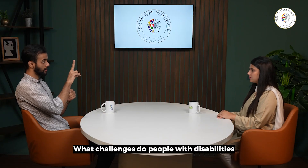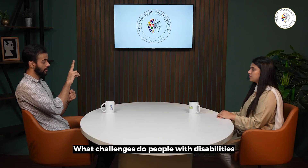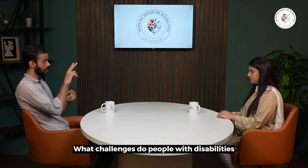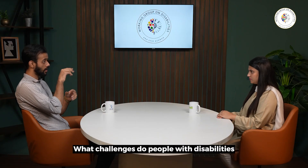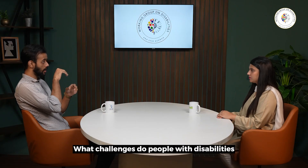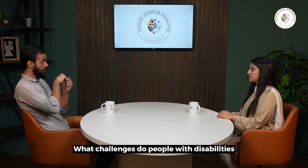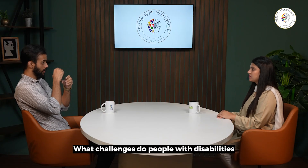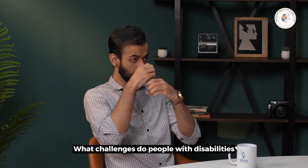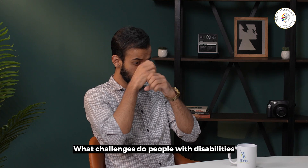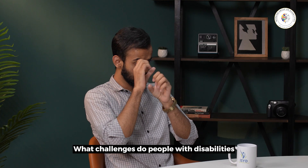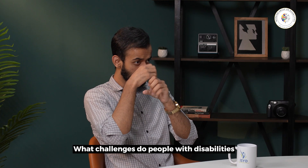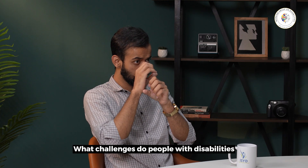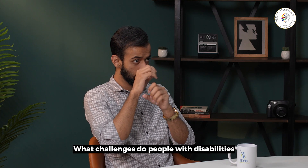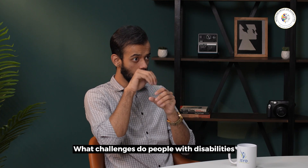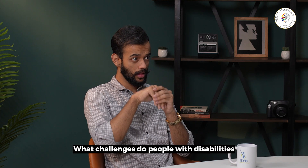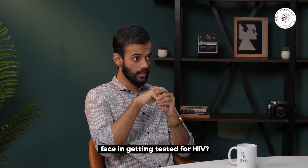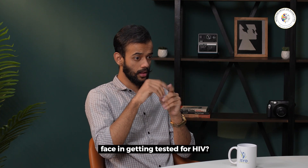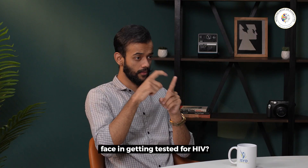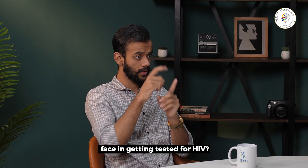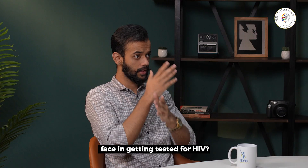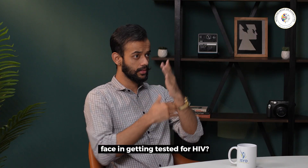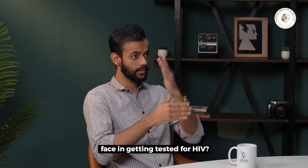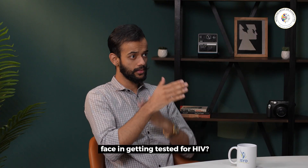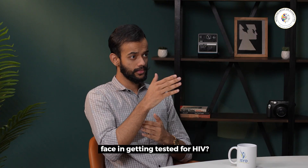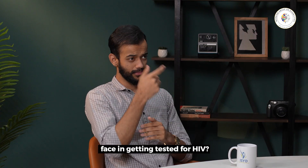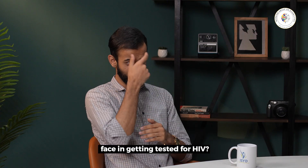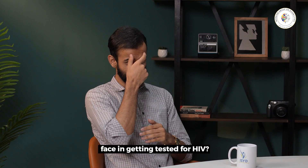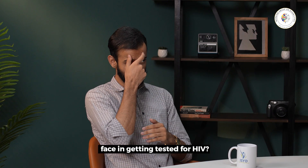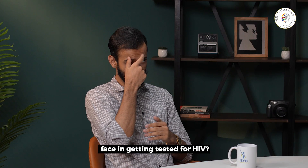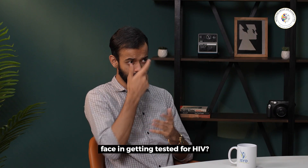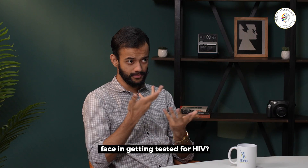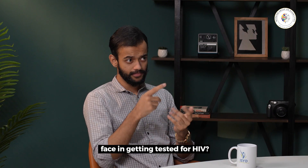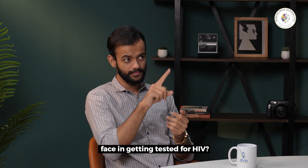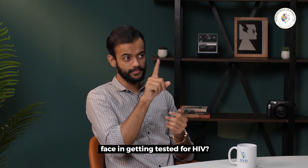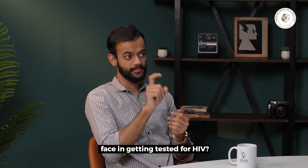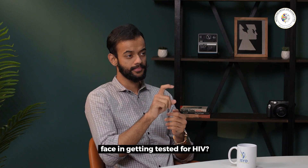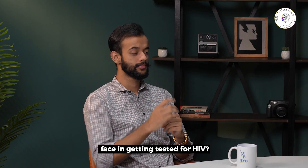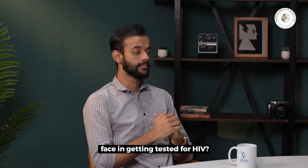What challenges do people with disabilities face in getting tested for HIV?